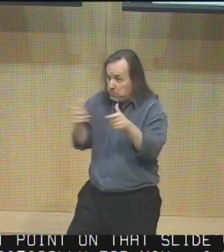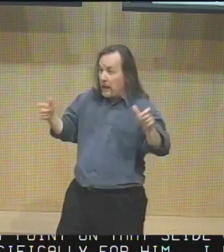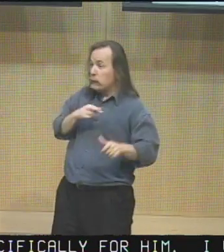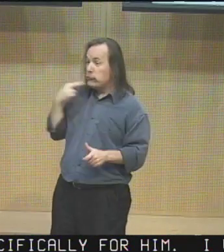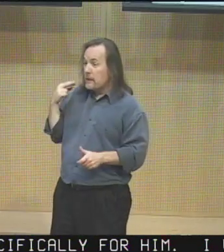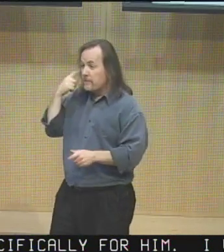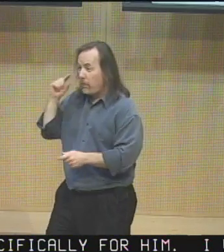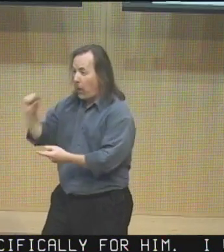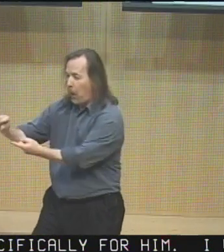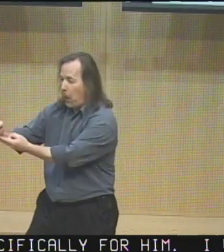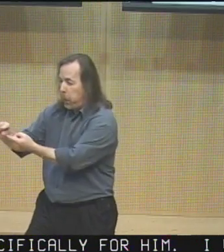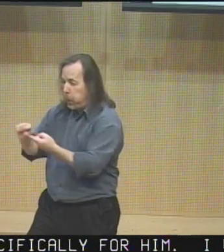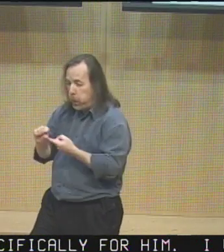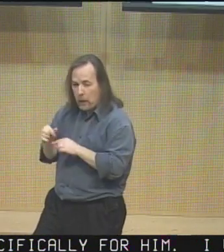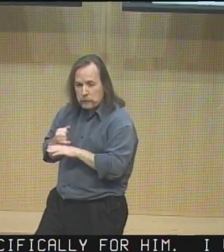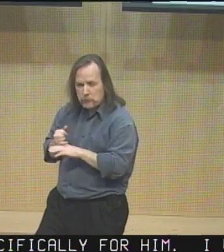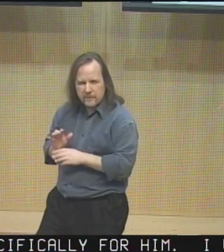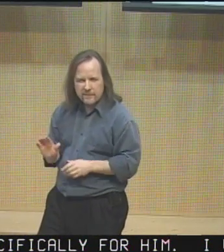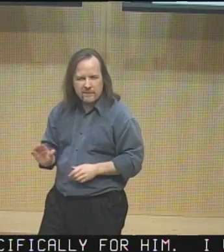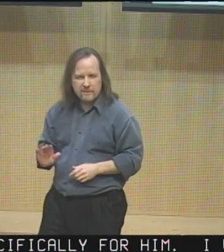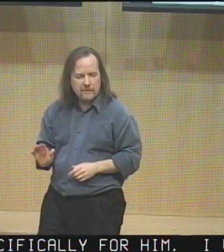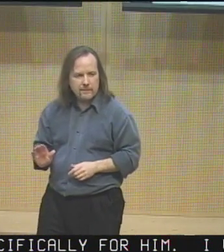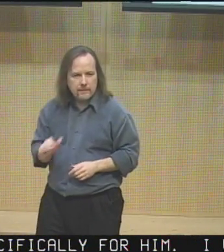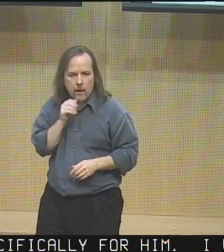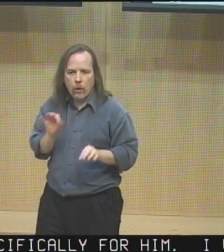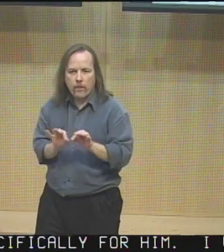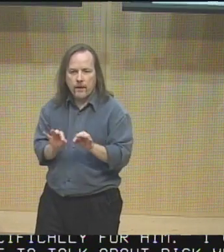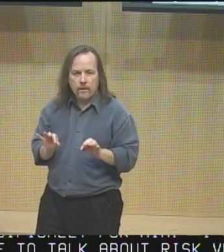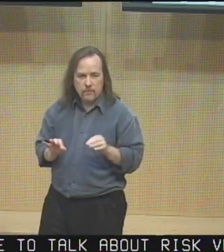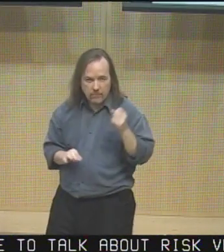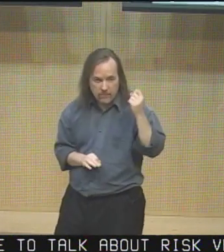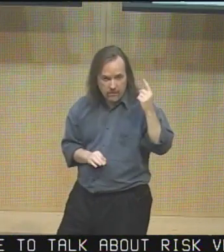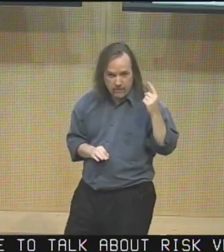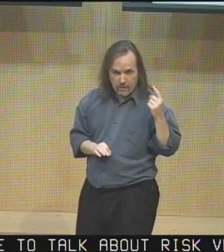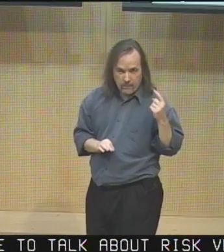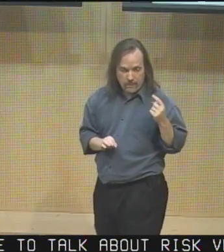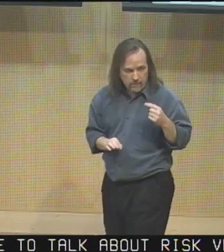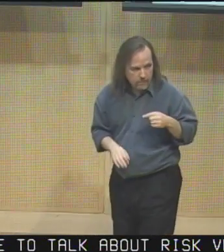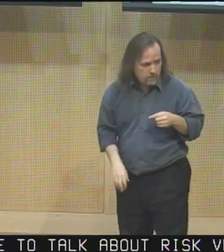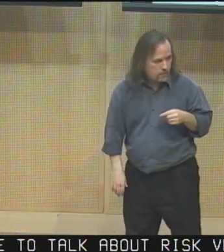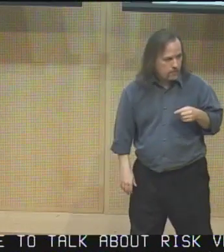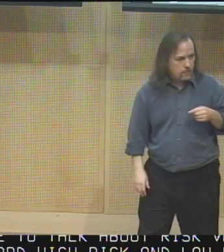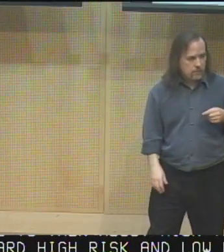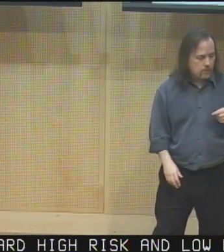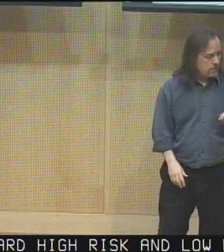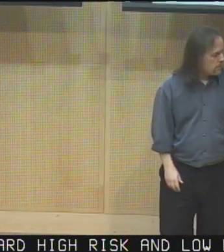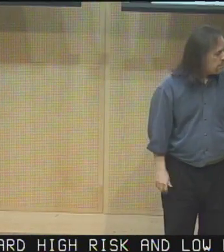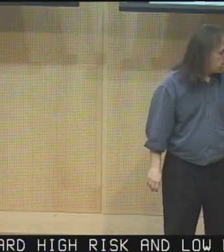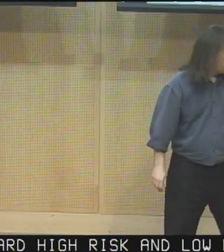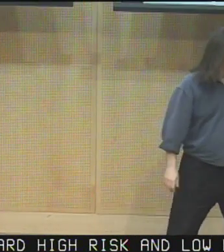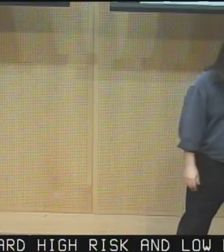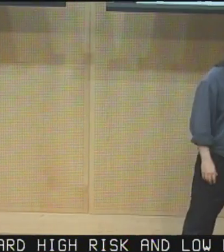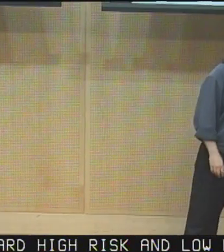avoid that, because if there's a lot of risk and you're not going to get much of reward, it's not worth it.